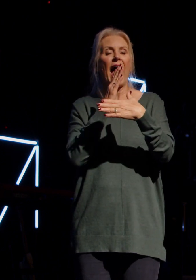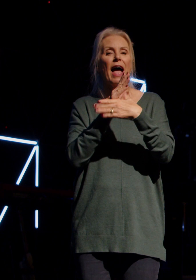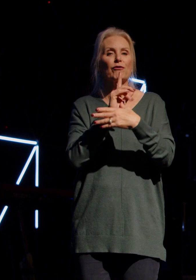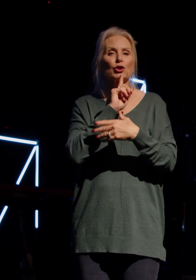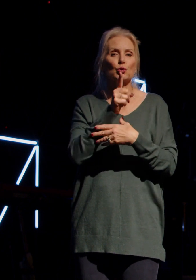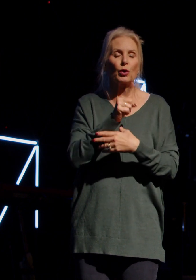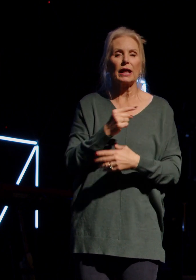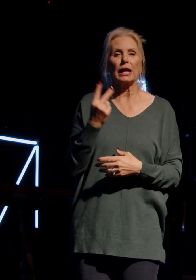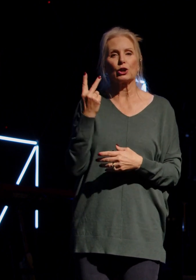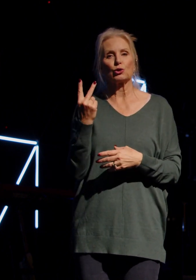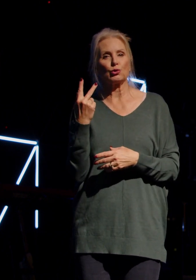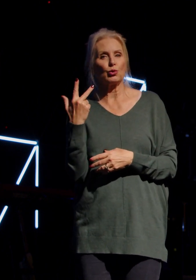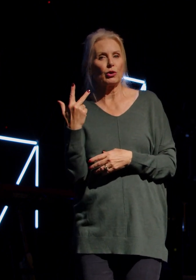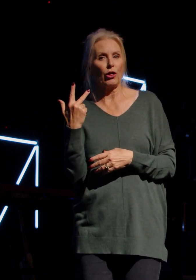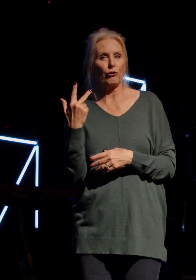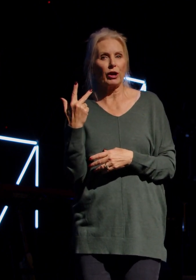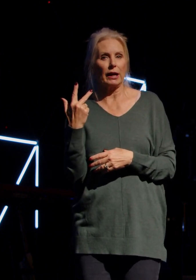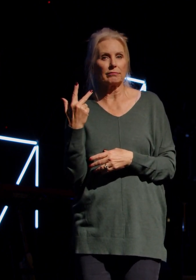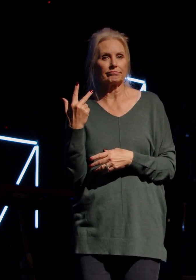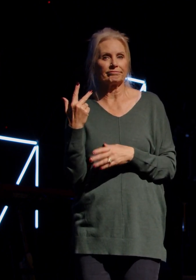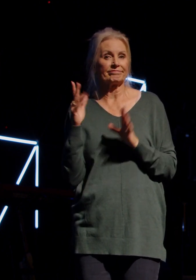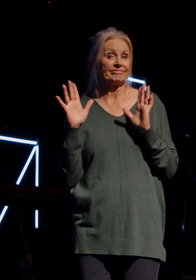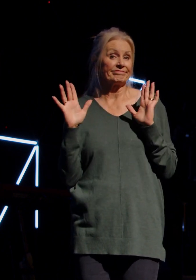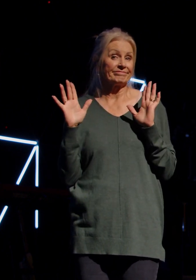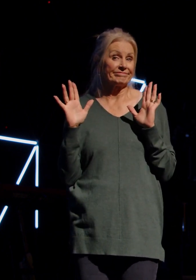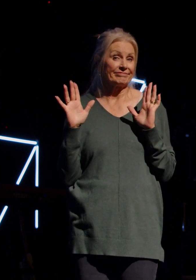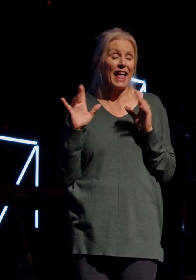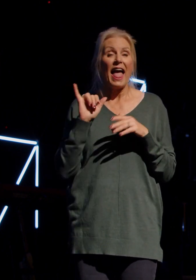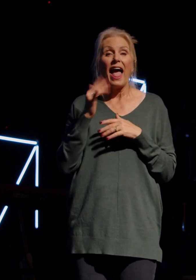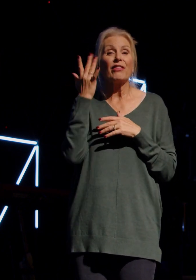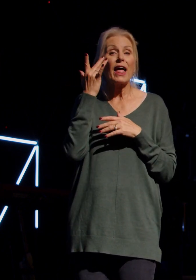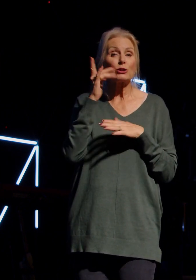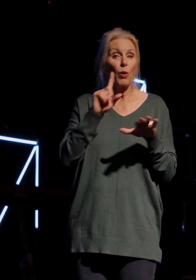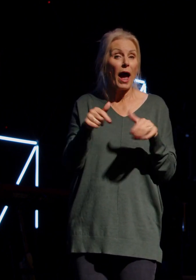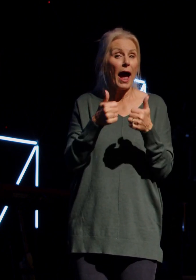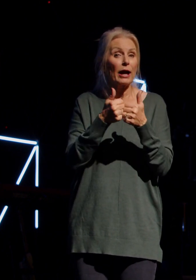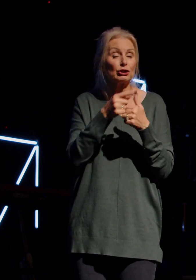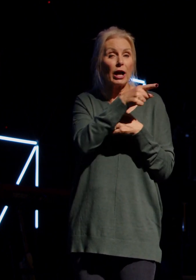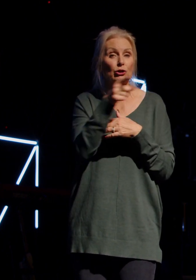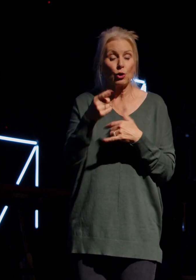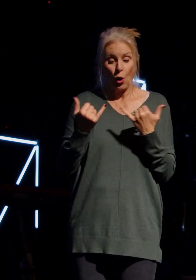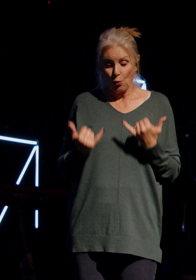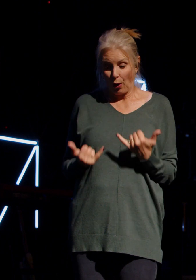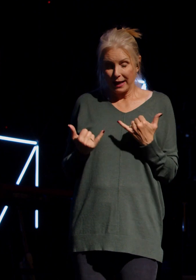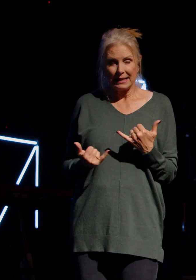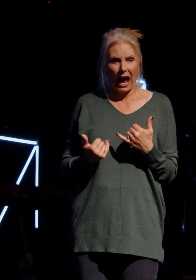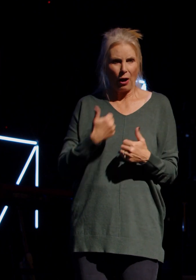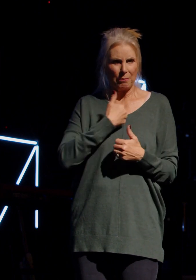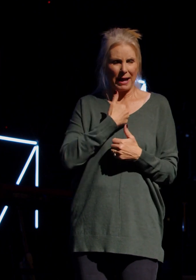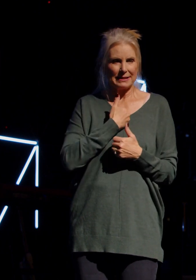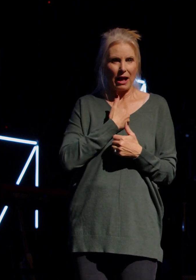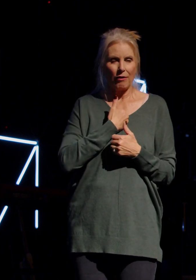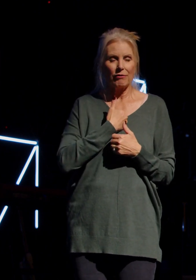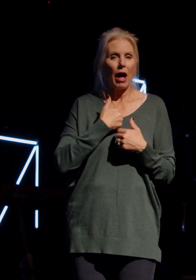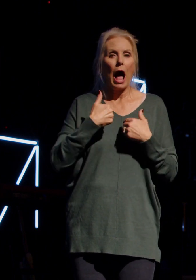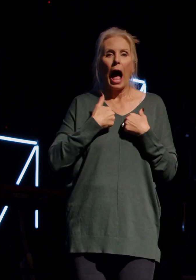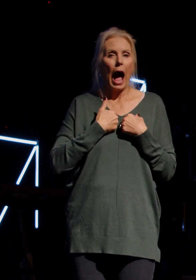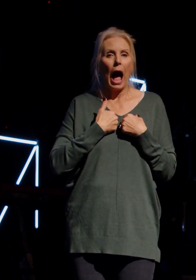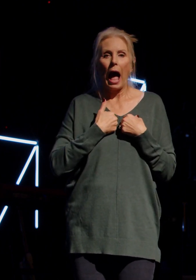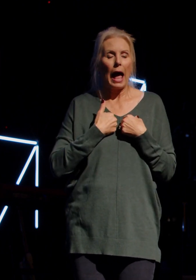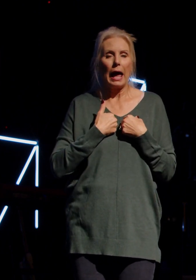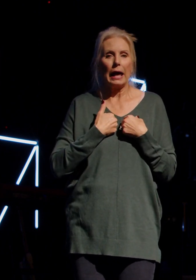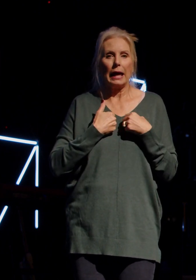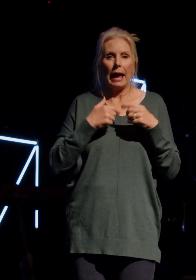2 to 3 unbelieving friends that Christians have. And this is where I'm being challenged, because right now I find myself in a bubble. I mean,